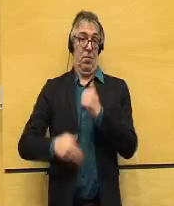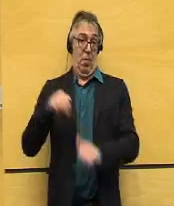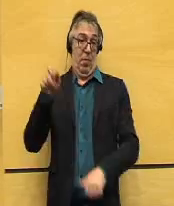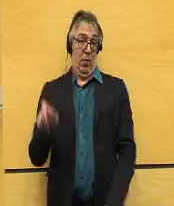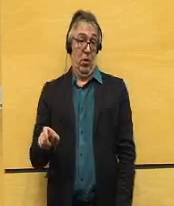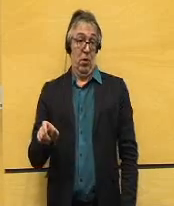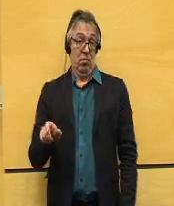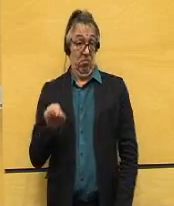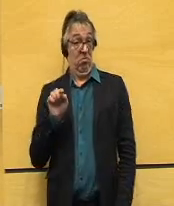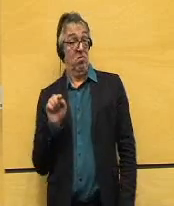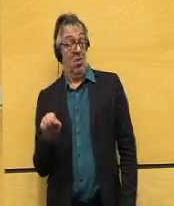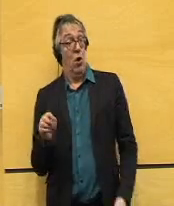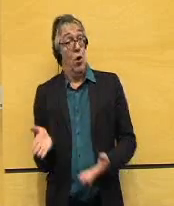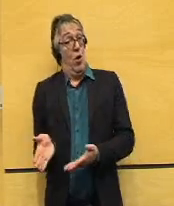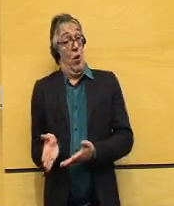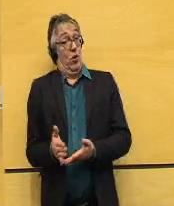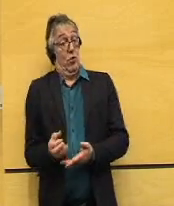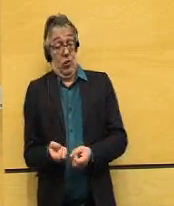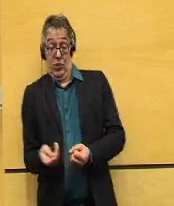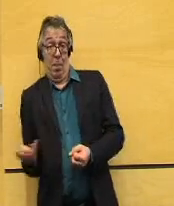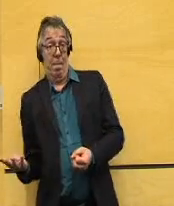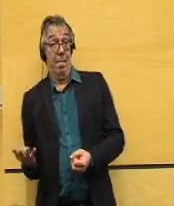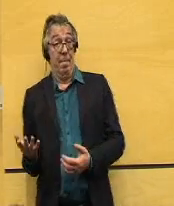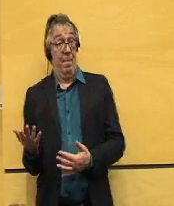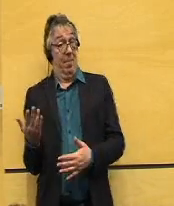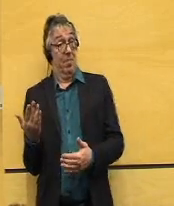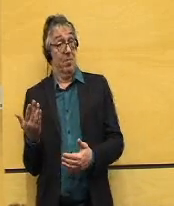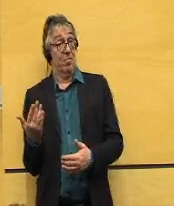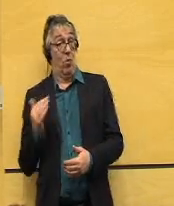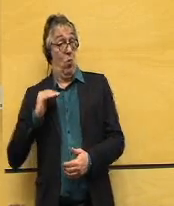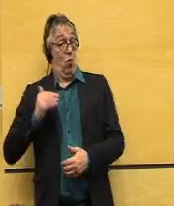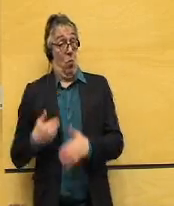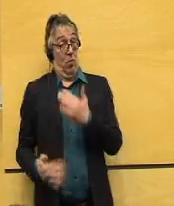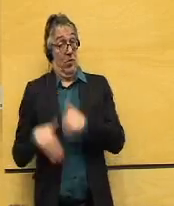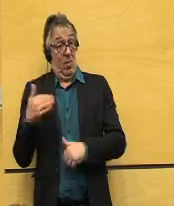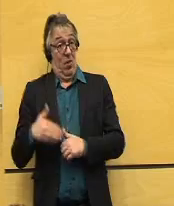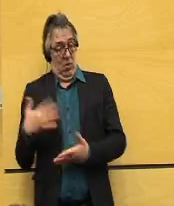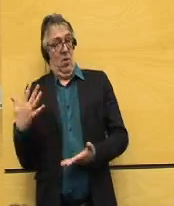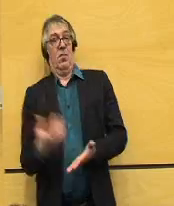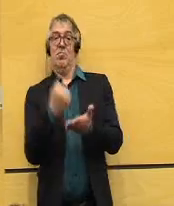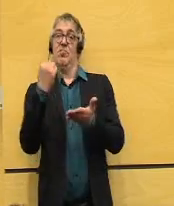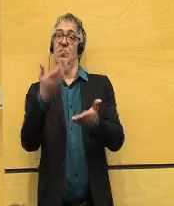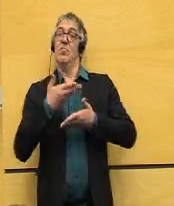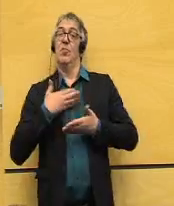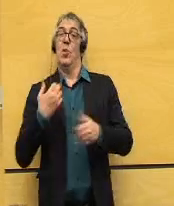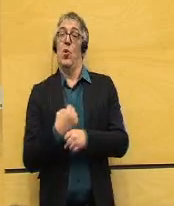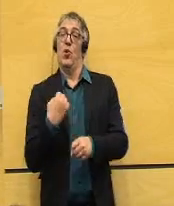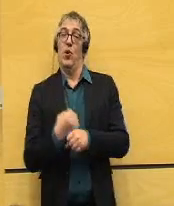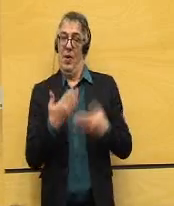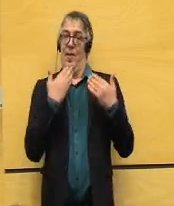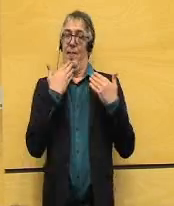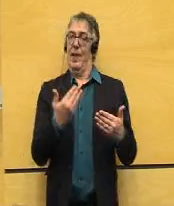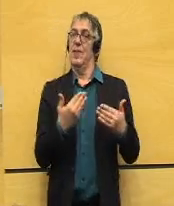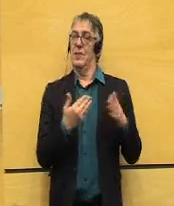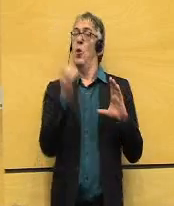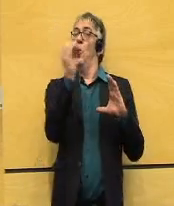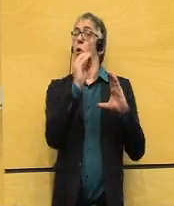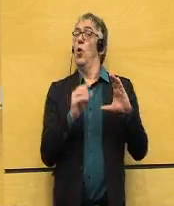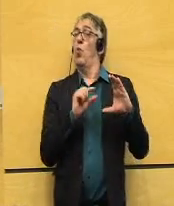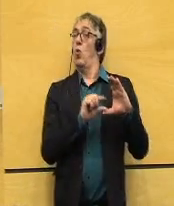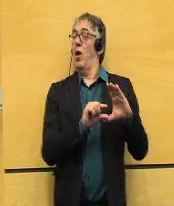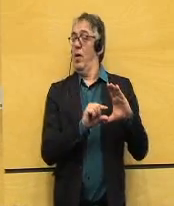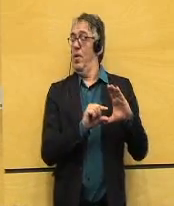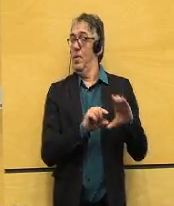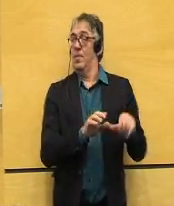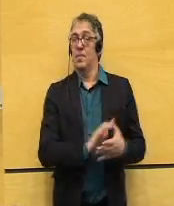with disability also benefit from this quota system. They also have access to the loan